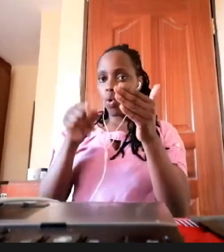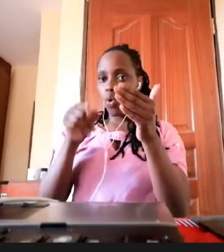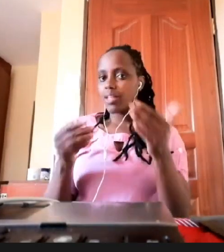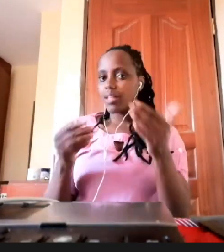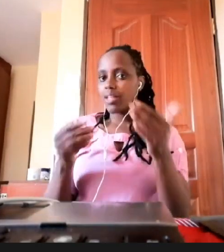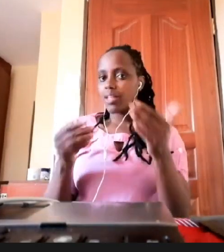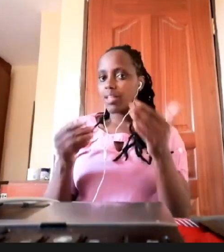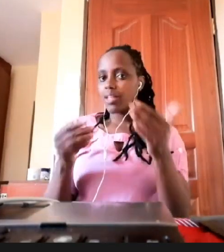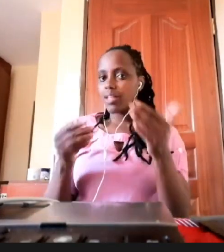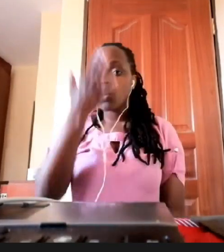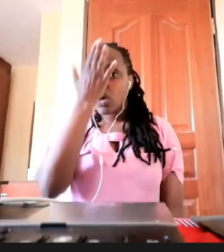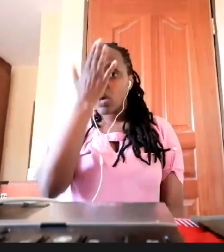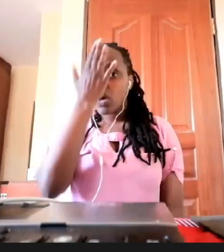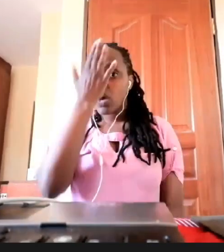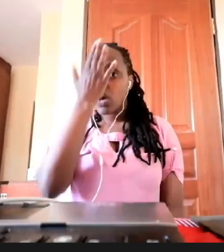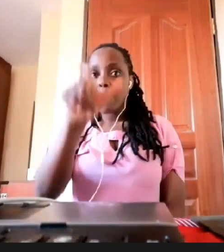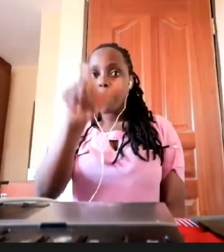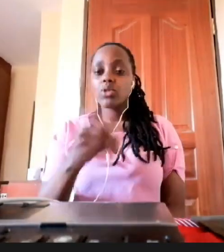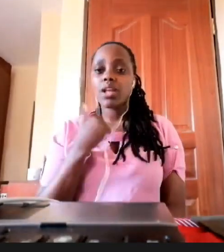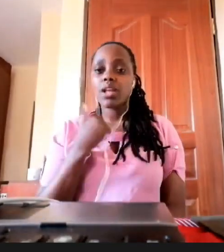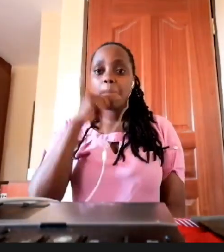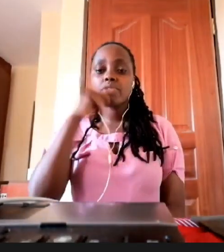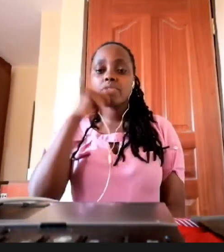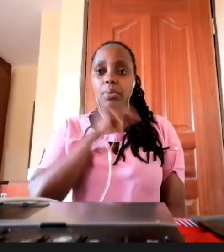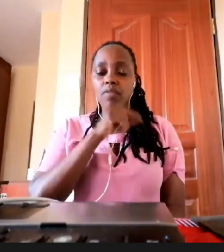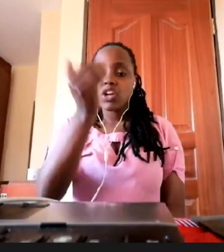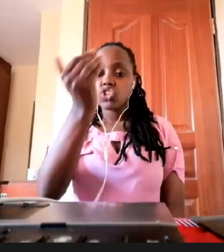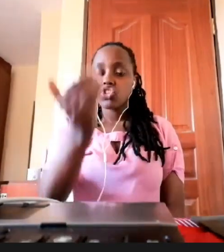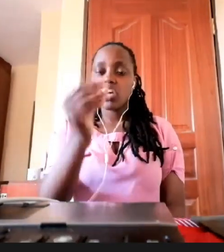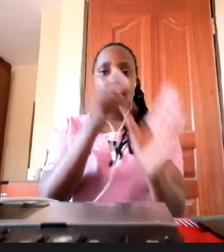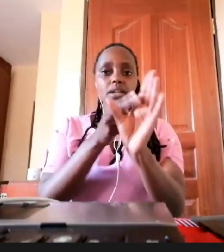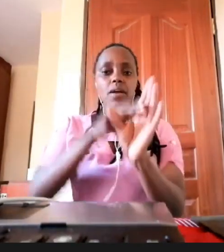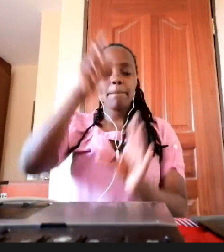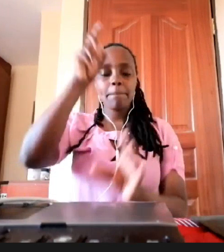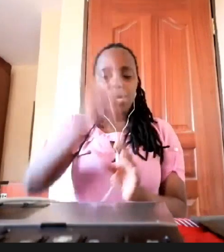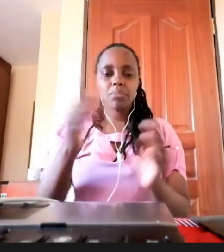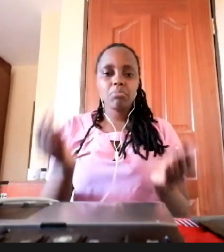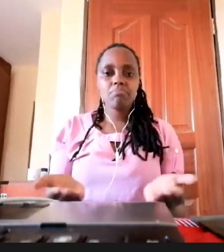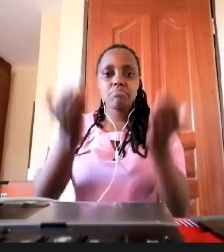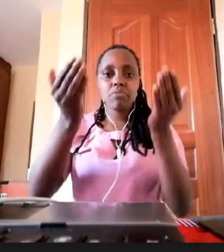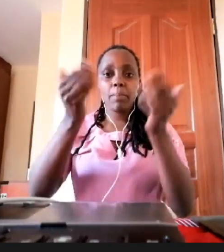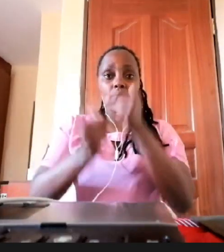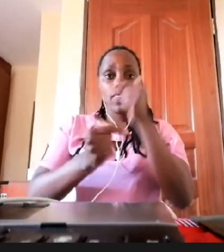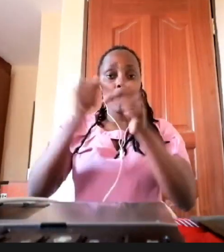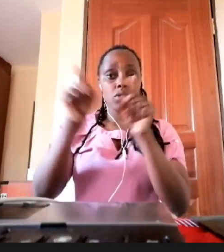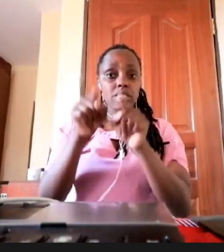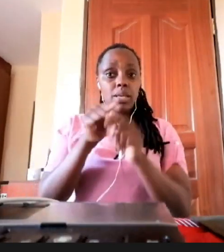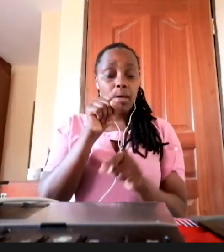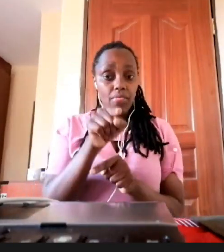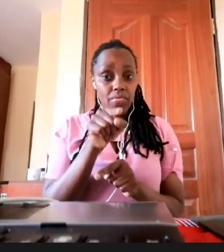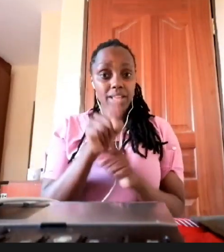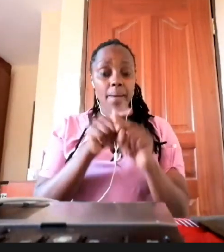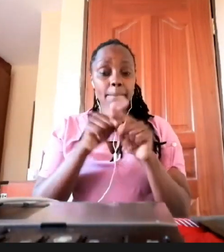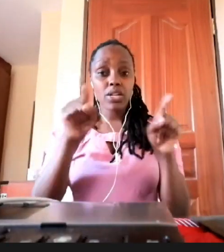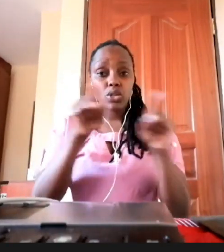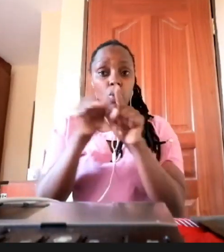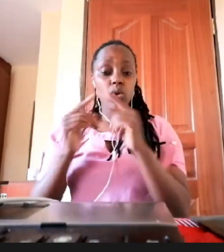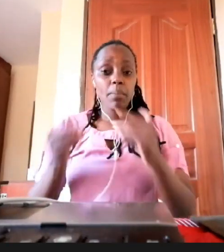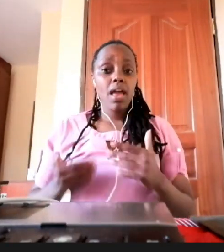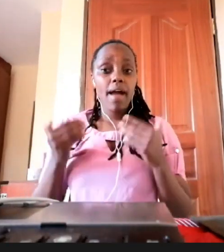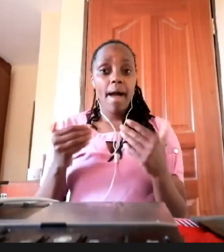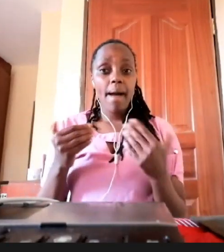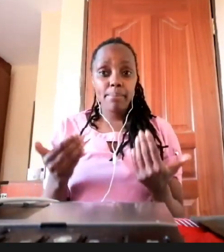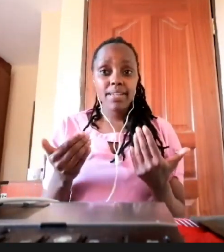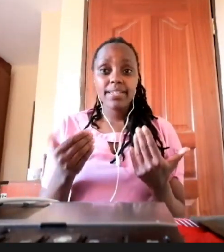the fact that somebody already has pointed out that, yes, child participation needs to be enhanced in processes like this. But then I will be glad to add